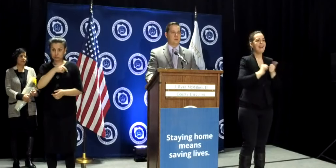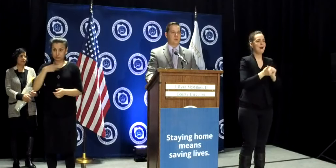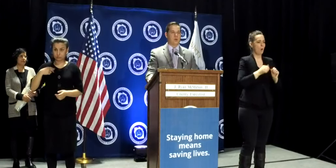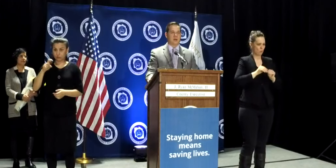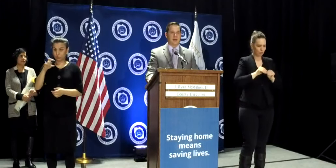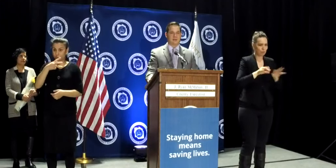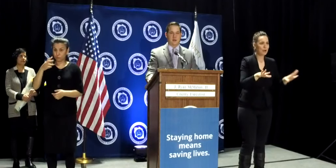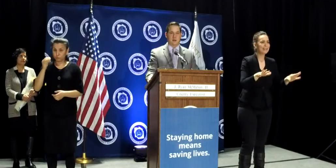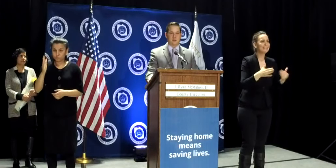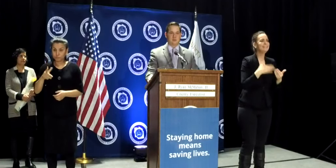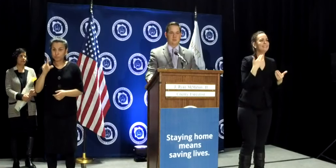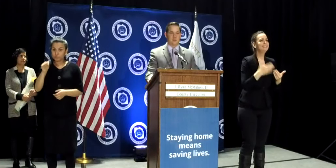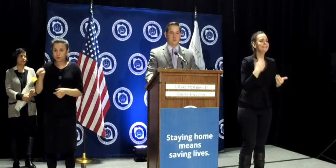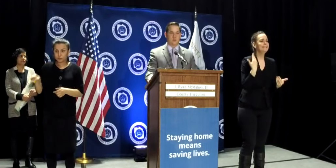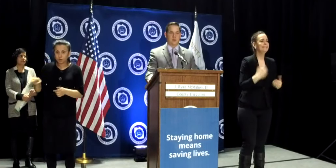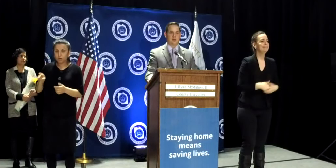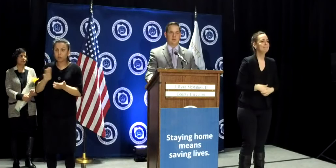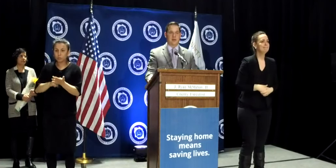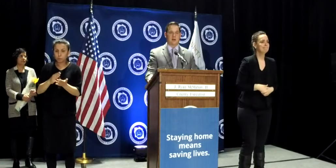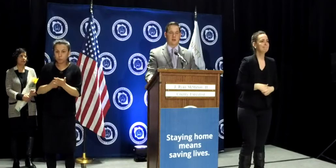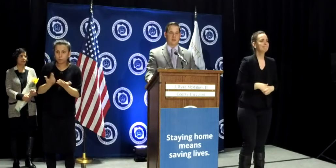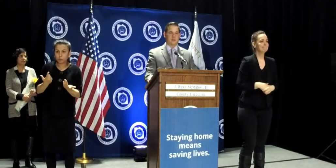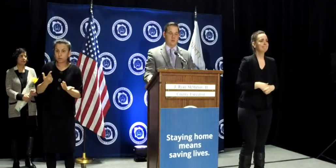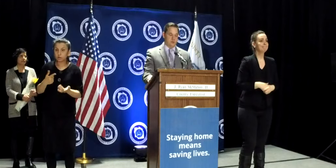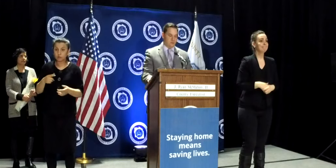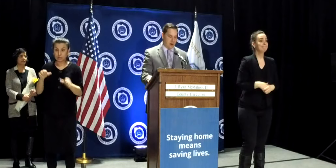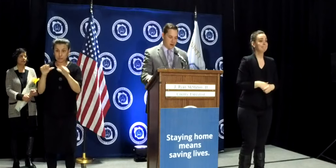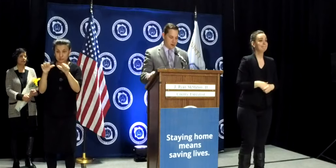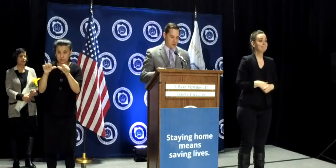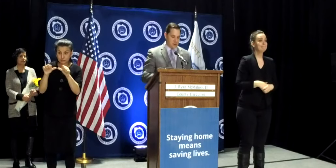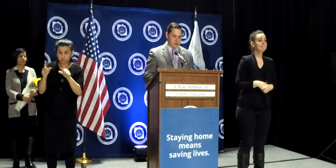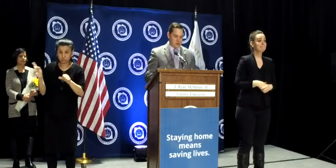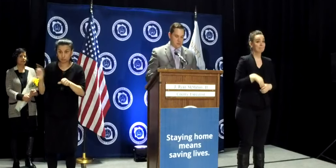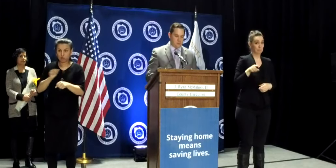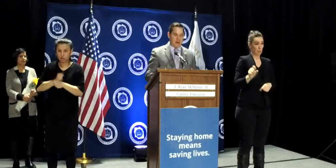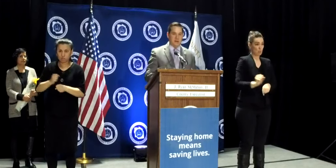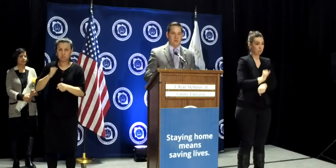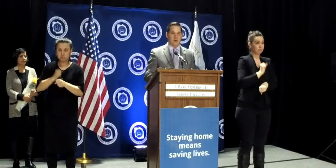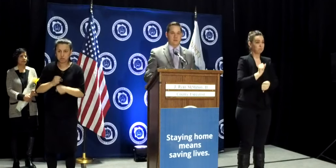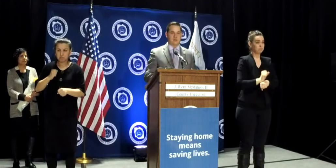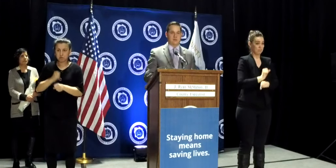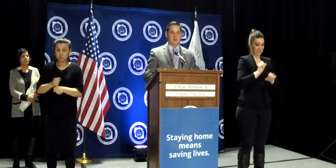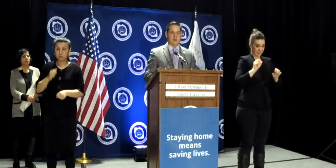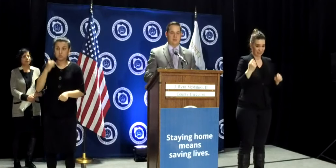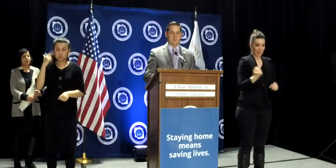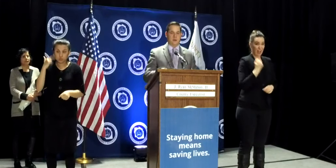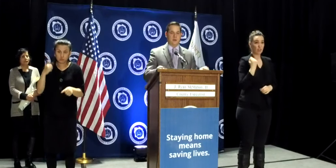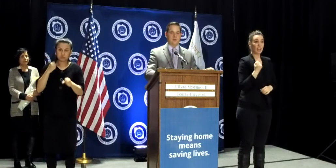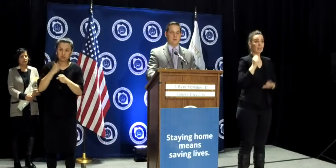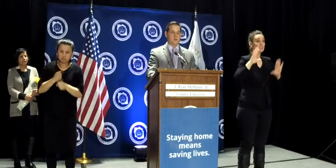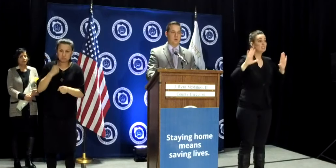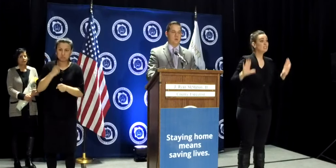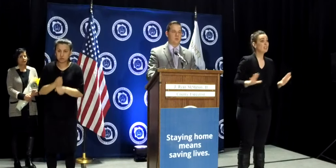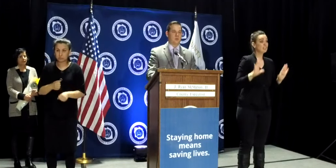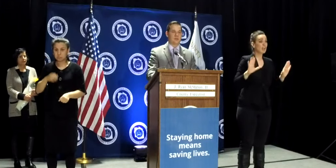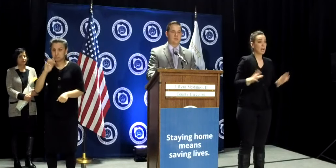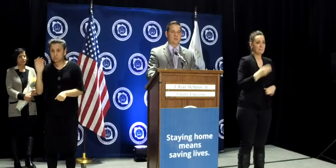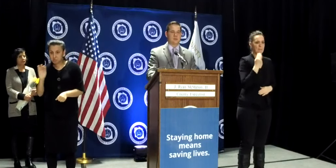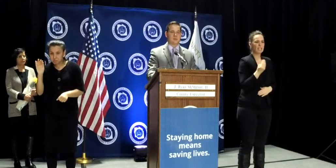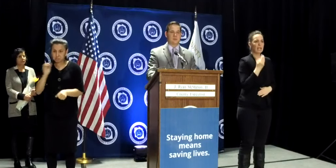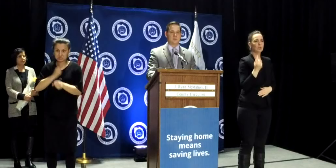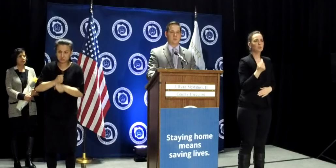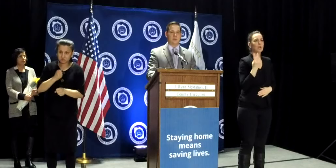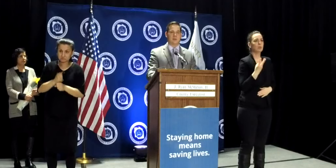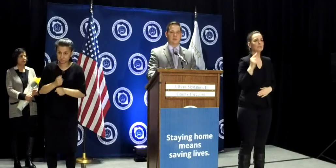they're going to be working on Sunday. They're working Saturday. They're working Friday. For many of us in various